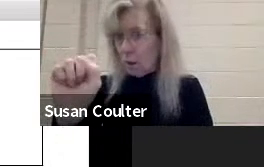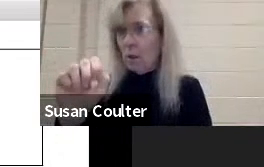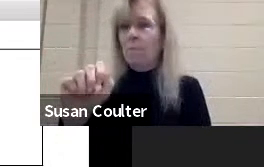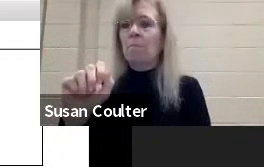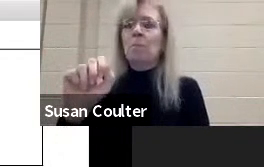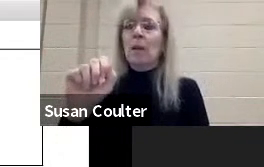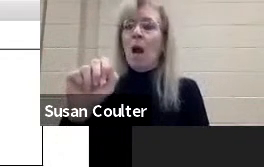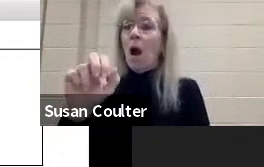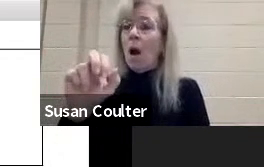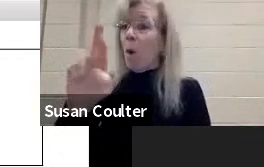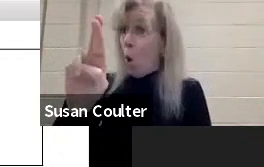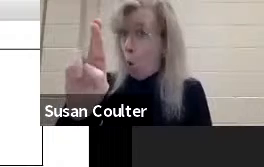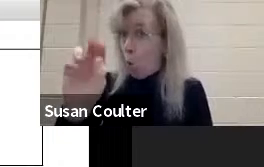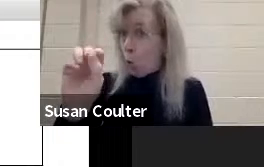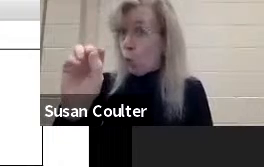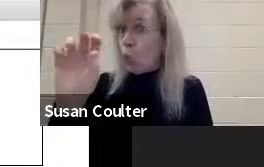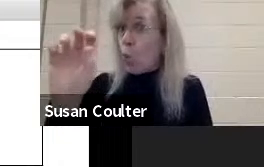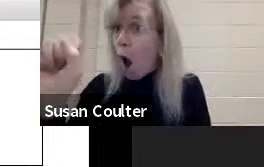Kohl's,